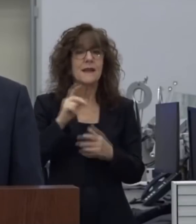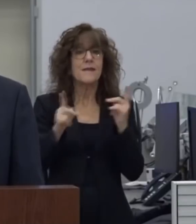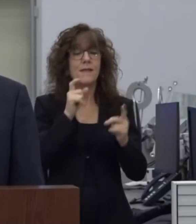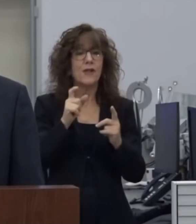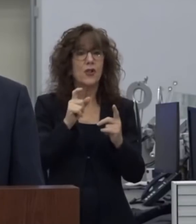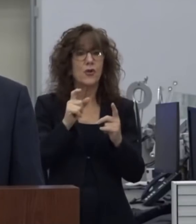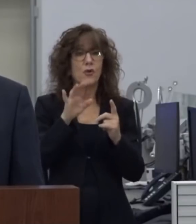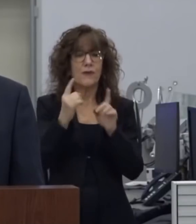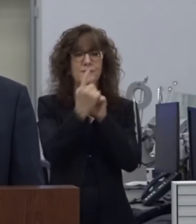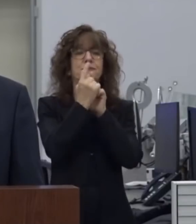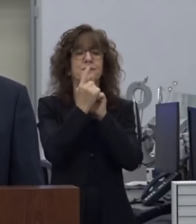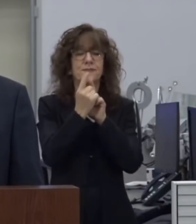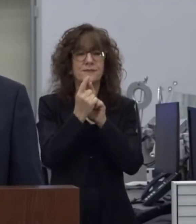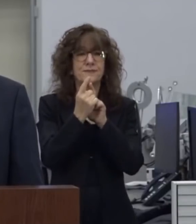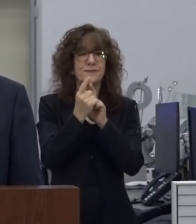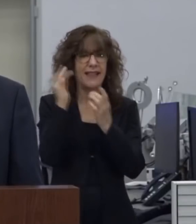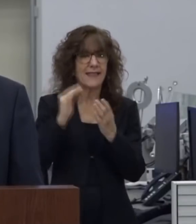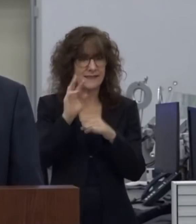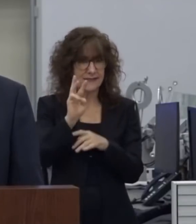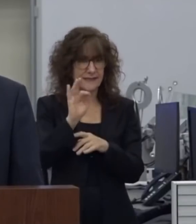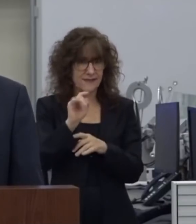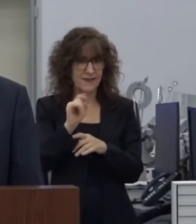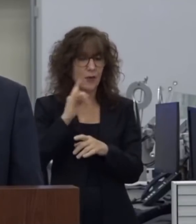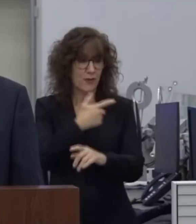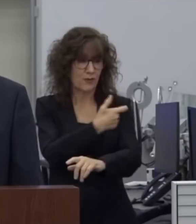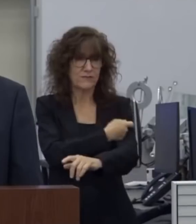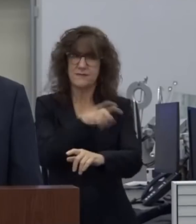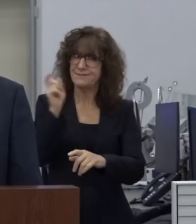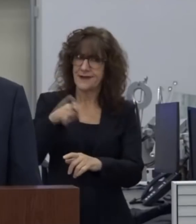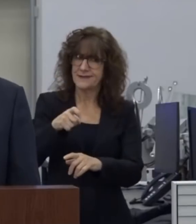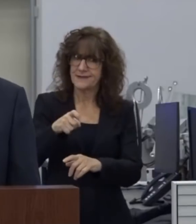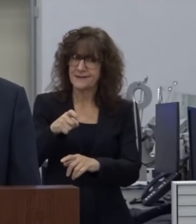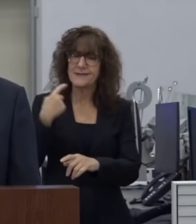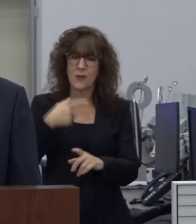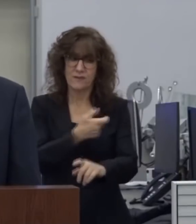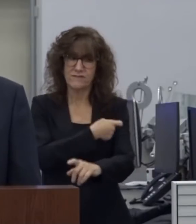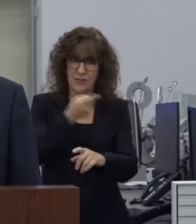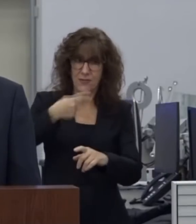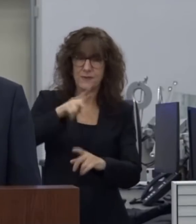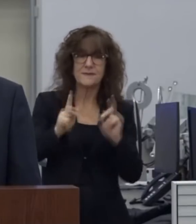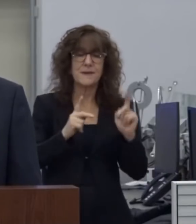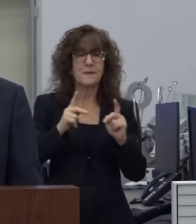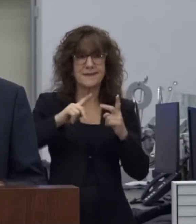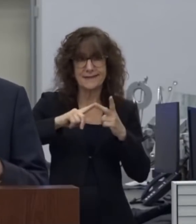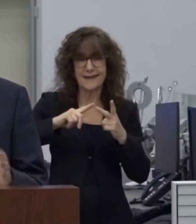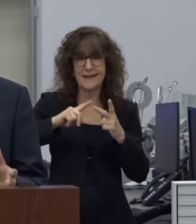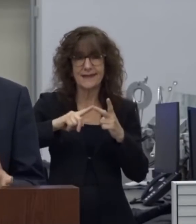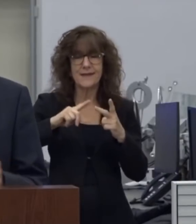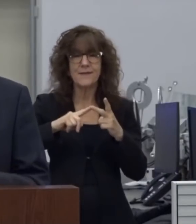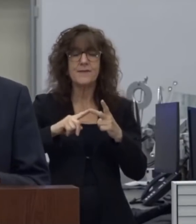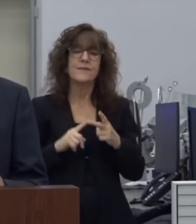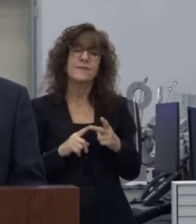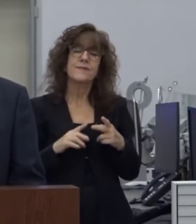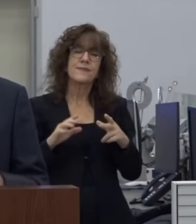within 6 feet of somebody. That's when we're going to vaccinate who have to. So we're going to vaccinate all of those folks. And